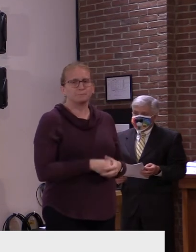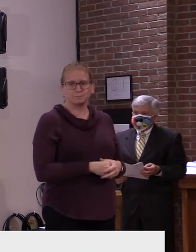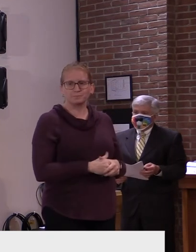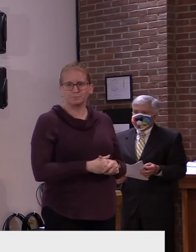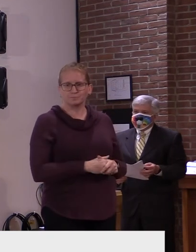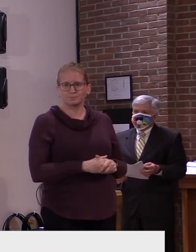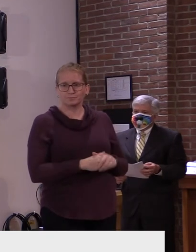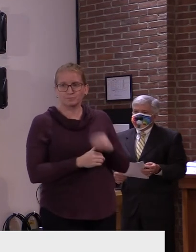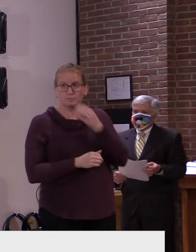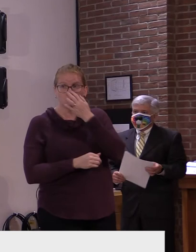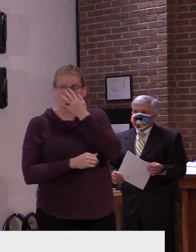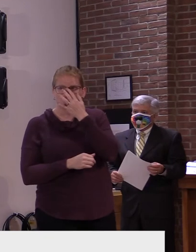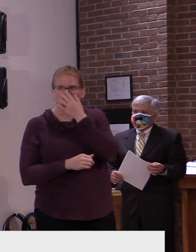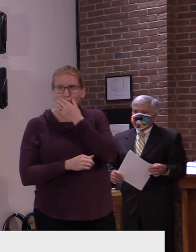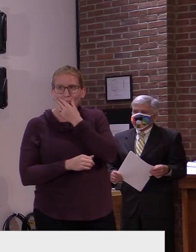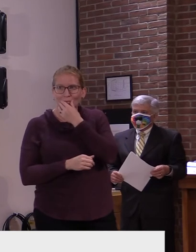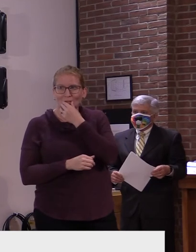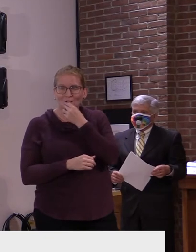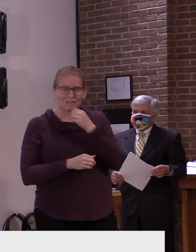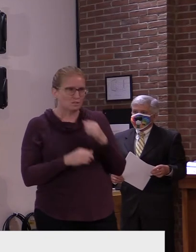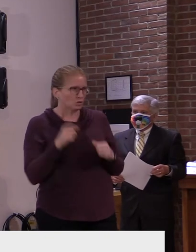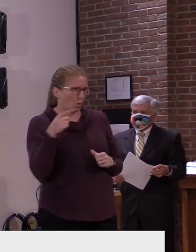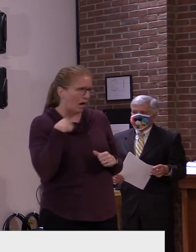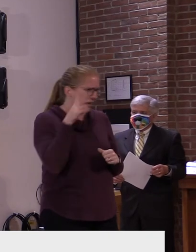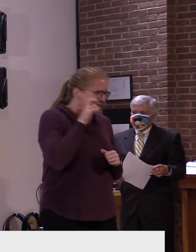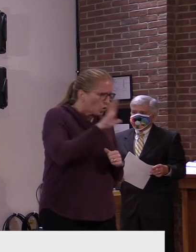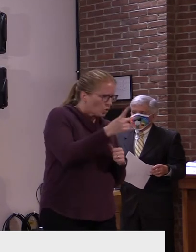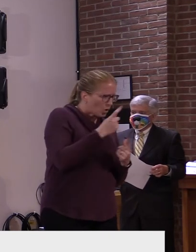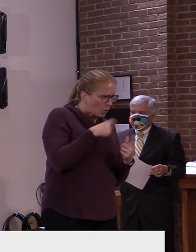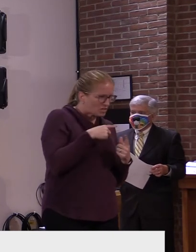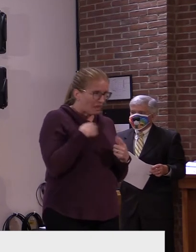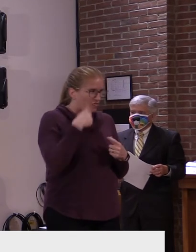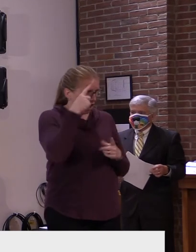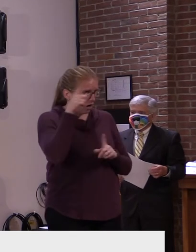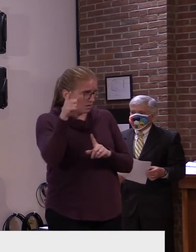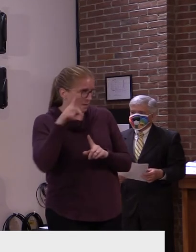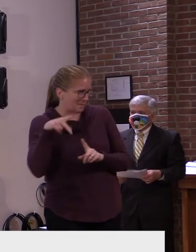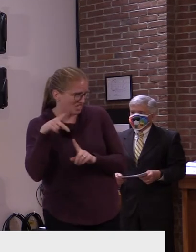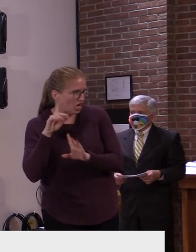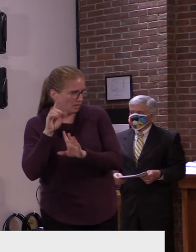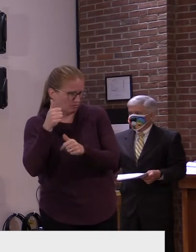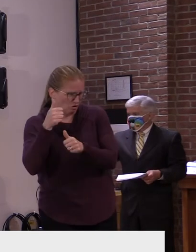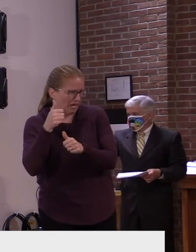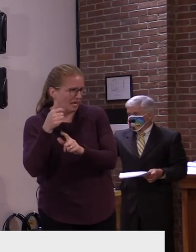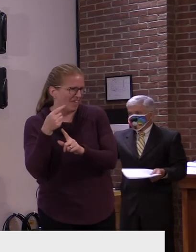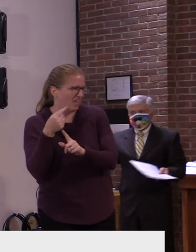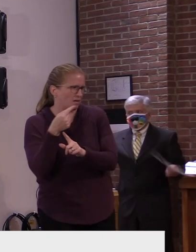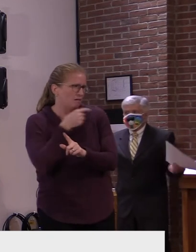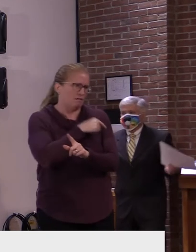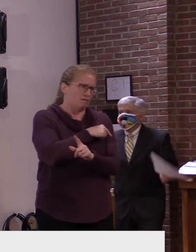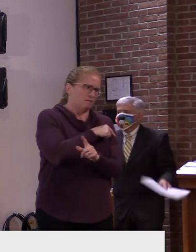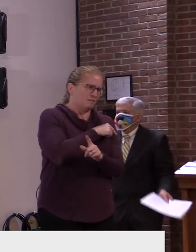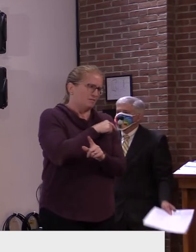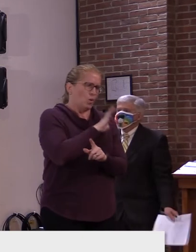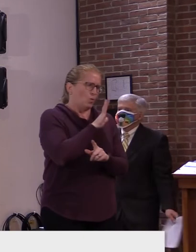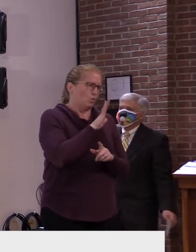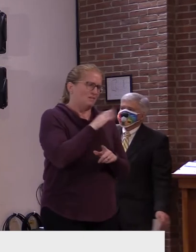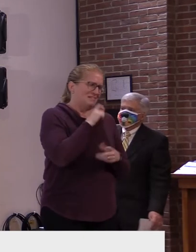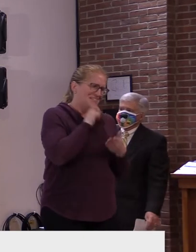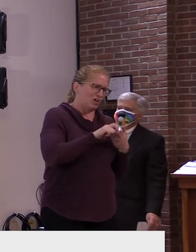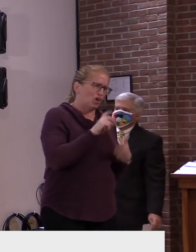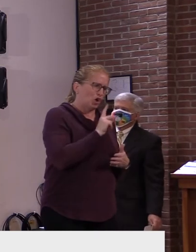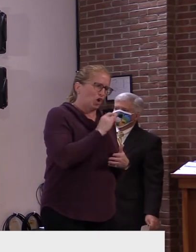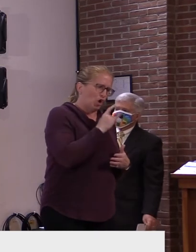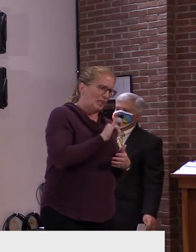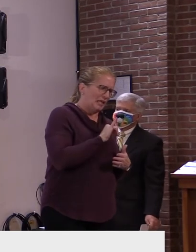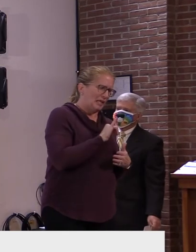from commissioner p check and then i thought it was secretary curly but the longer the question it's either secretary smith or commissioner